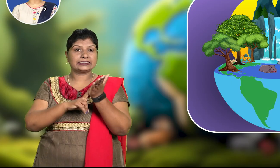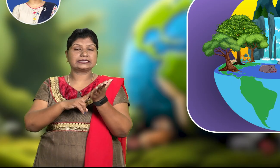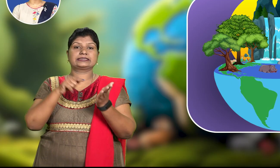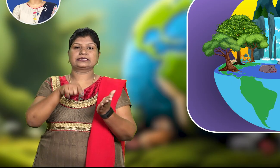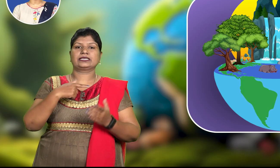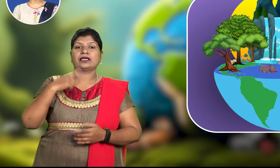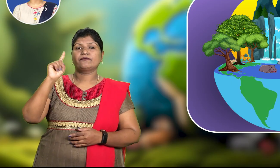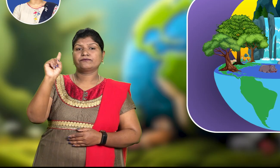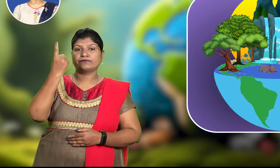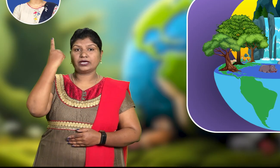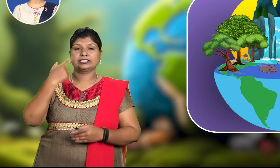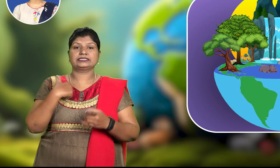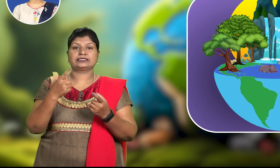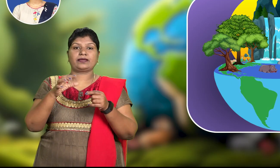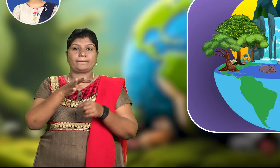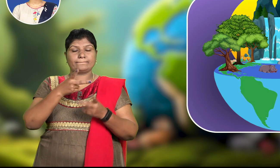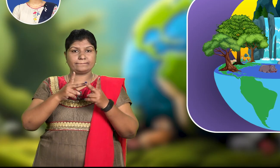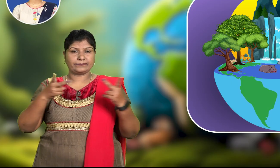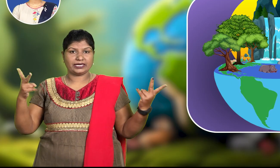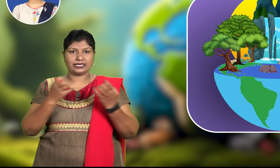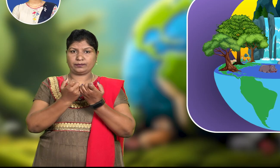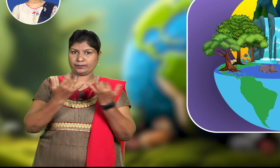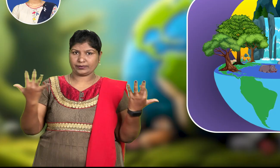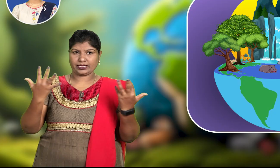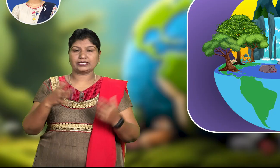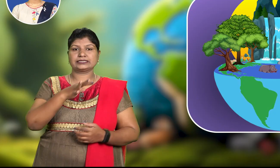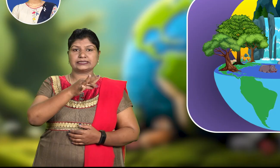multicellular organisms appeared.